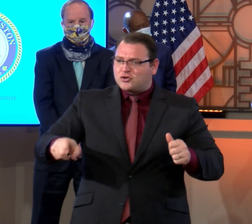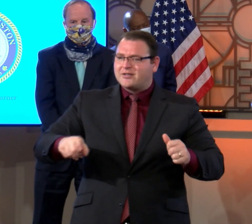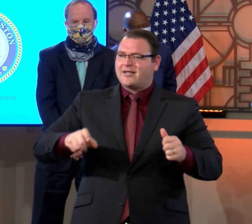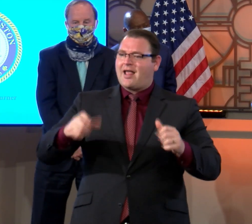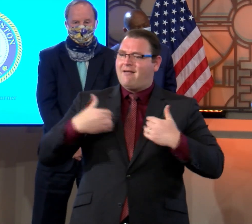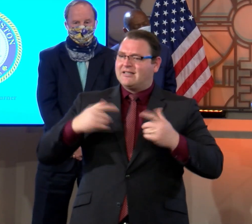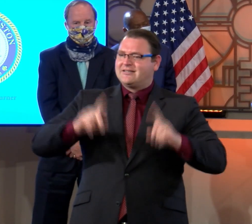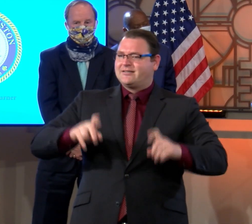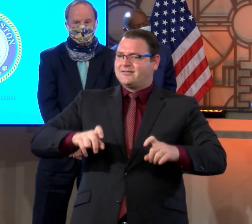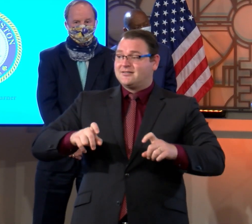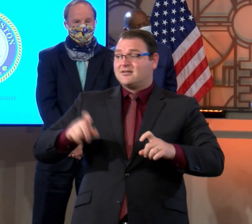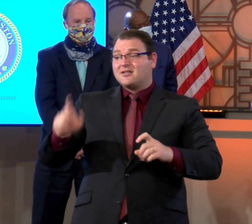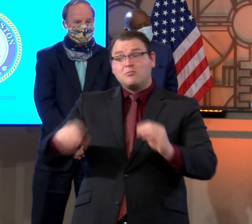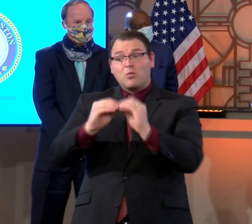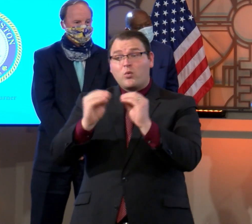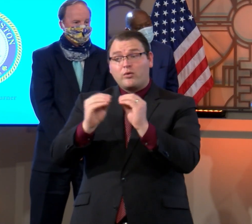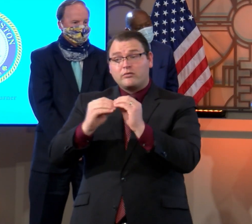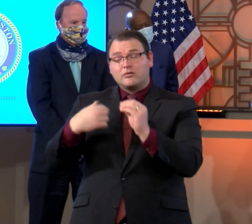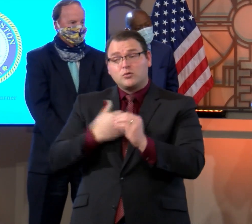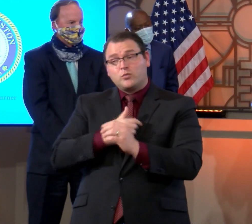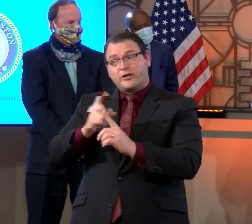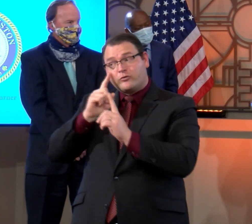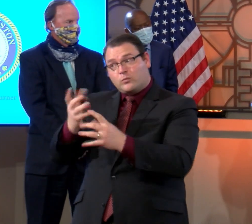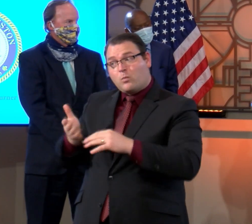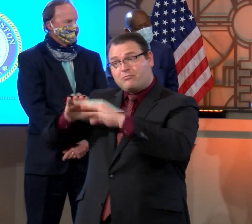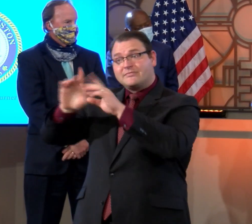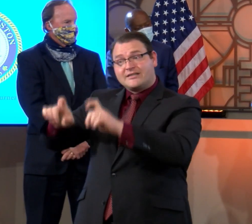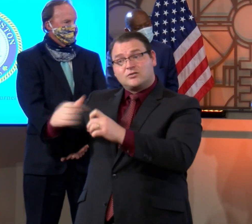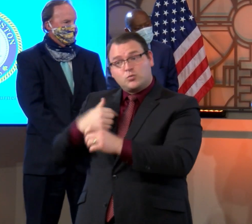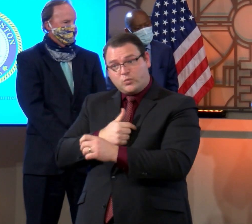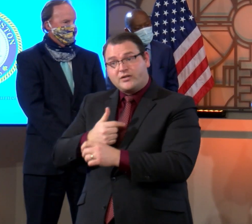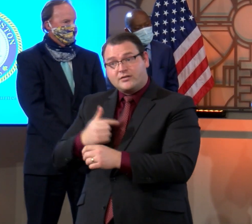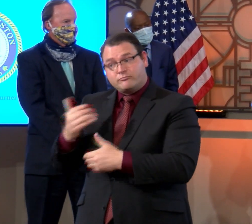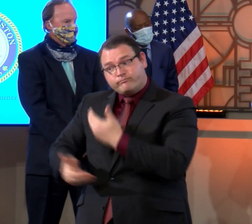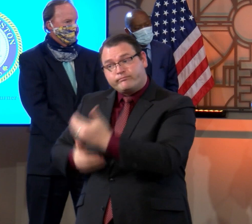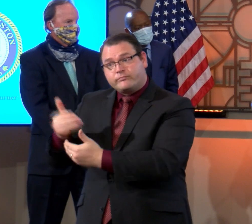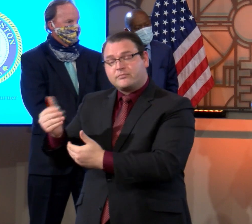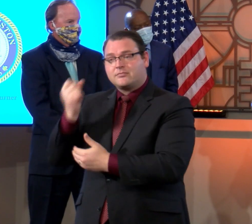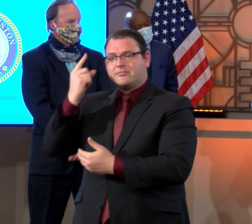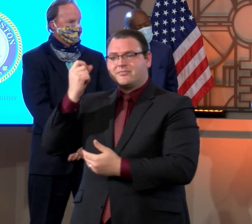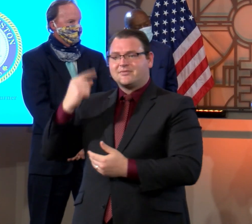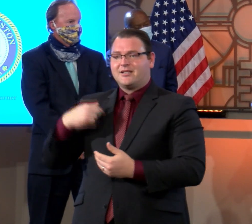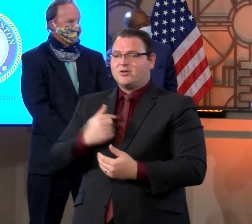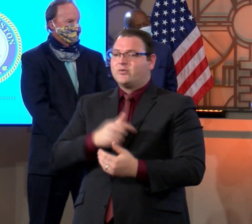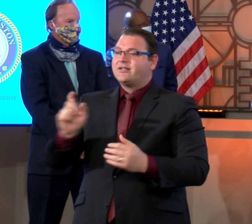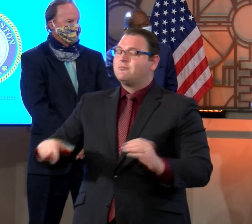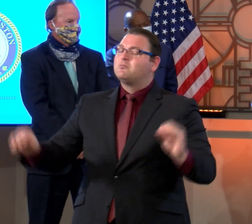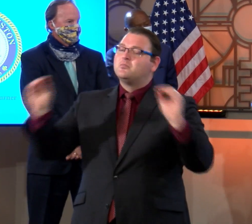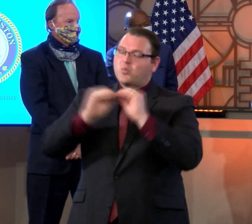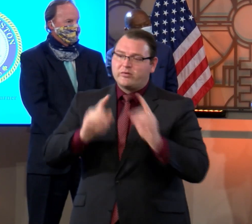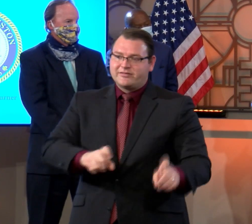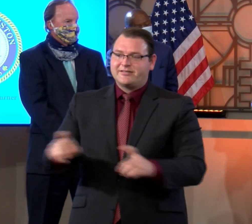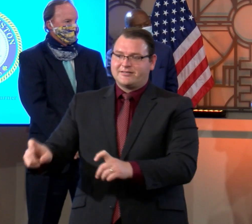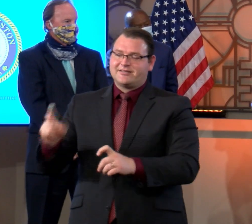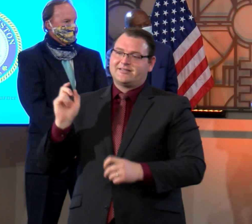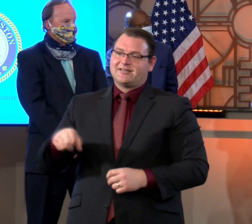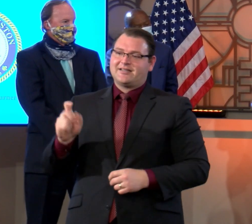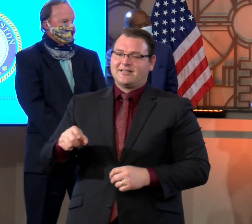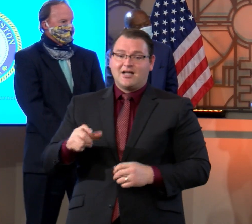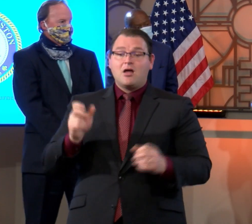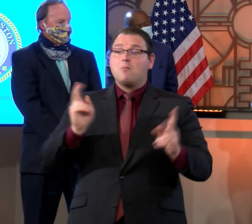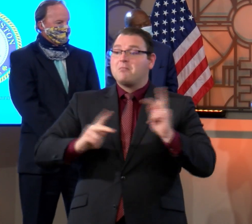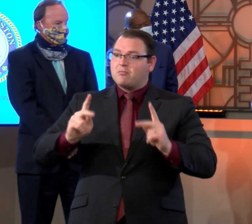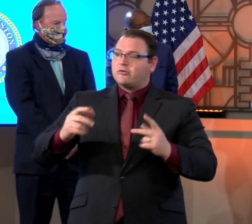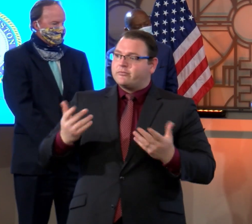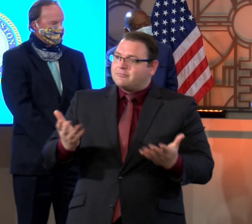We need more testing. You're working on that. But we need more testing so that people can be tested. So that's how we get ahead of the virus. Right now,